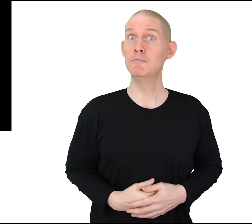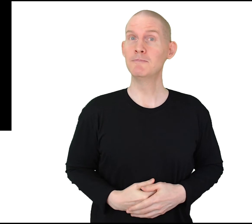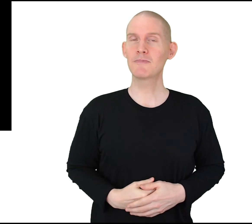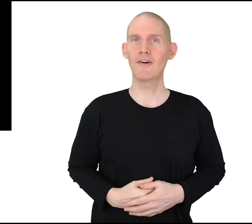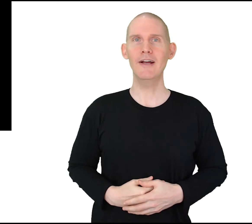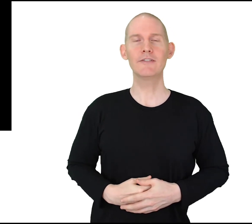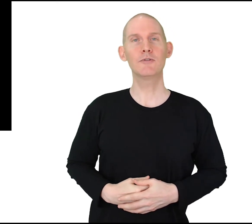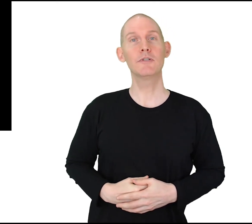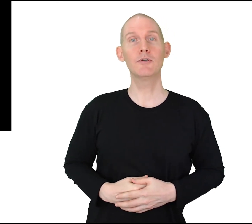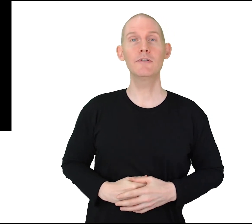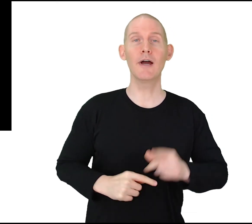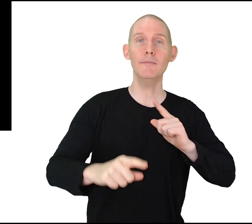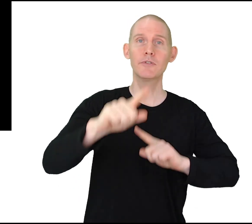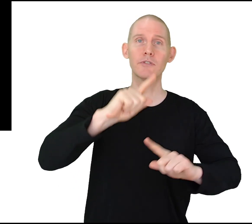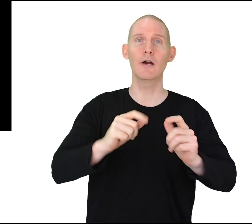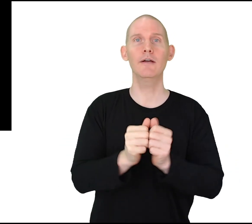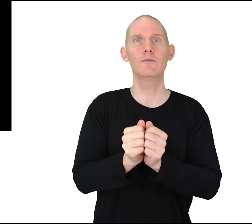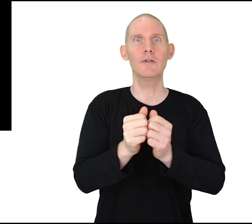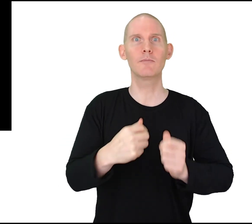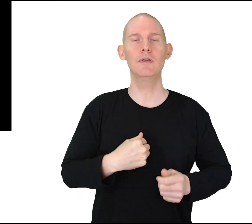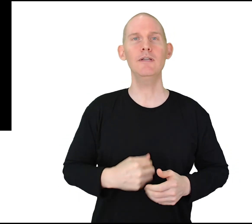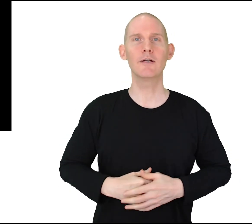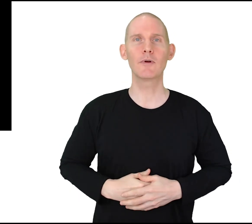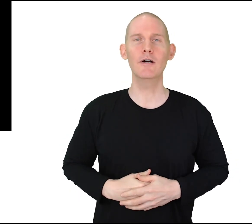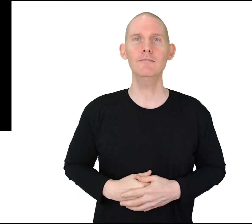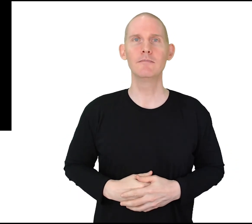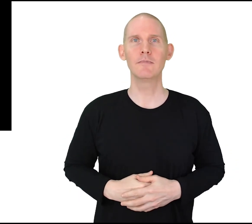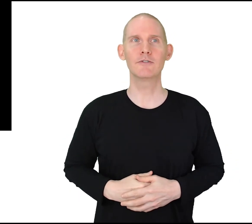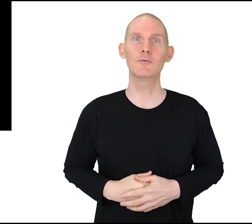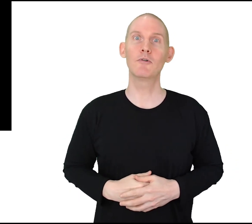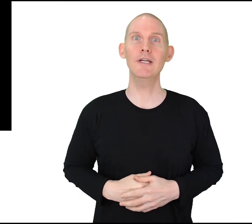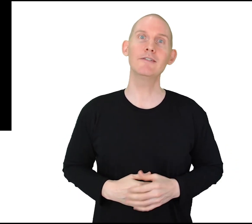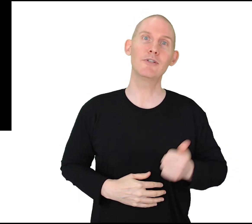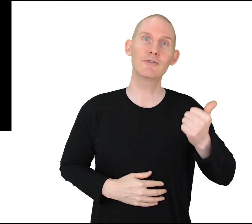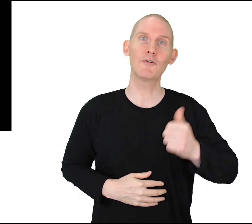All right, let's do it 2 times. Sign with me. Here we go. Let's do Maria, and she's over there.